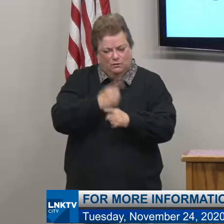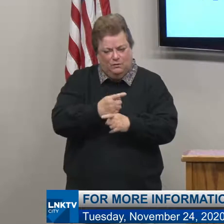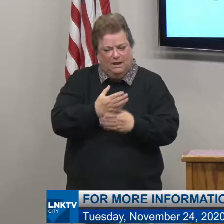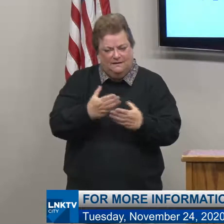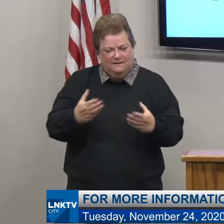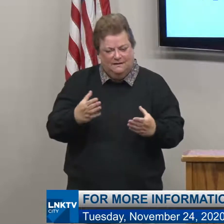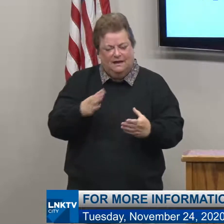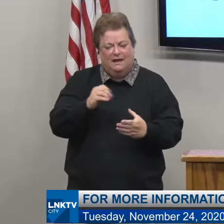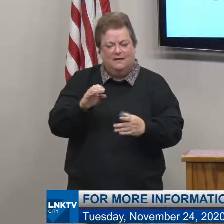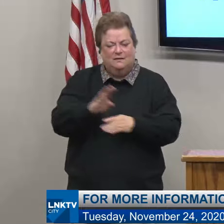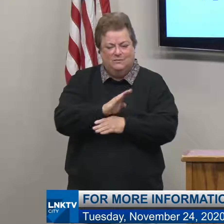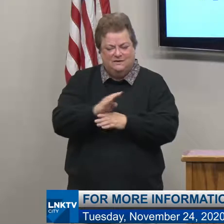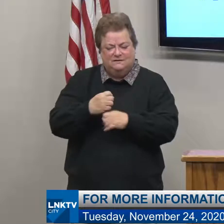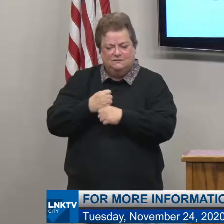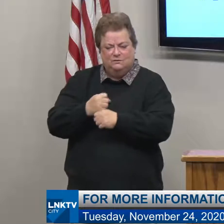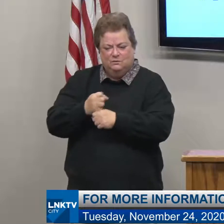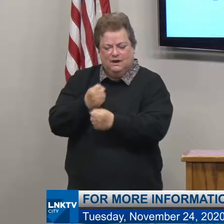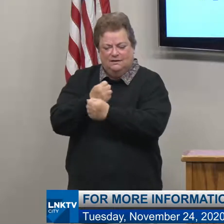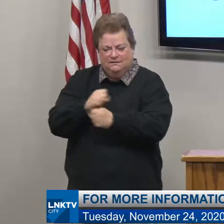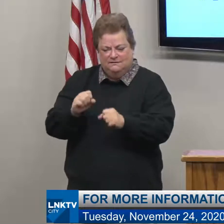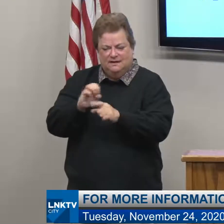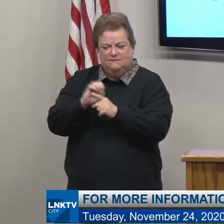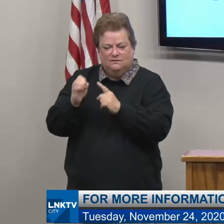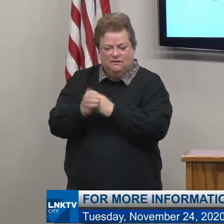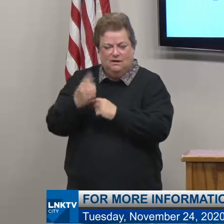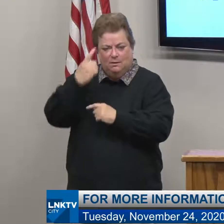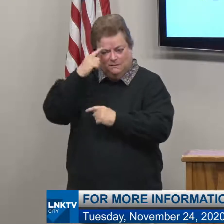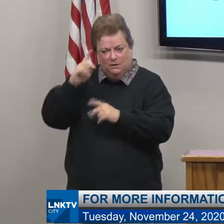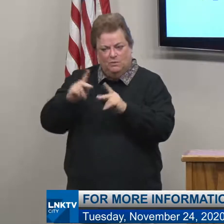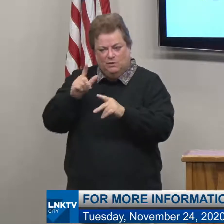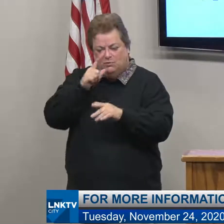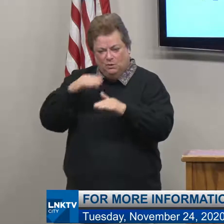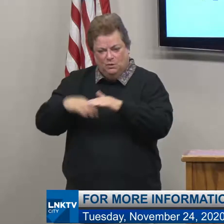having a safe environment for the people that are coming in.